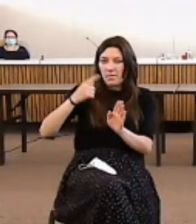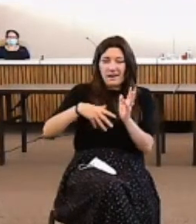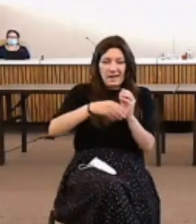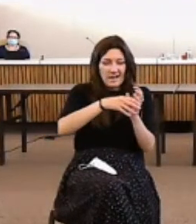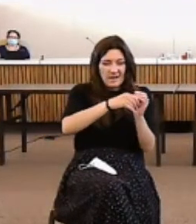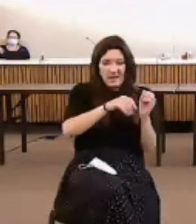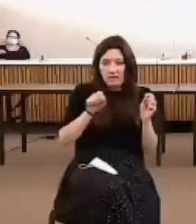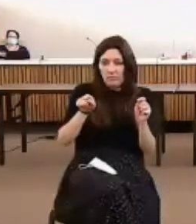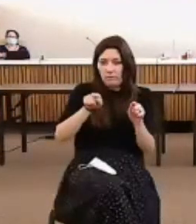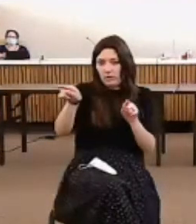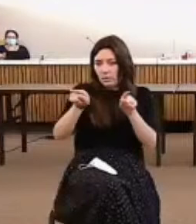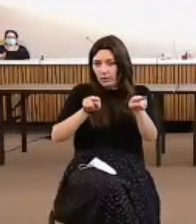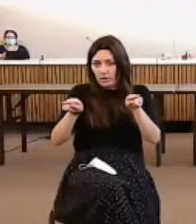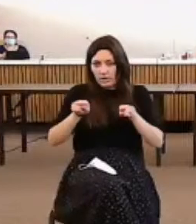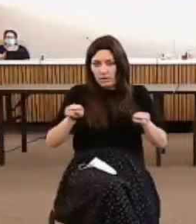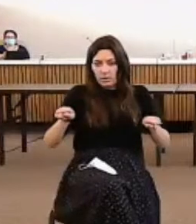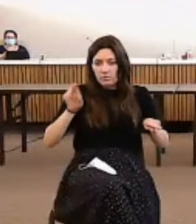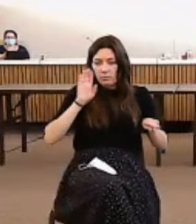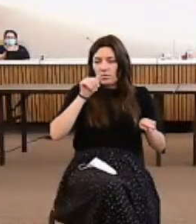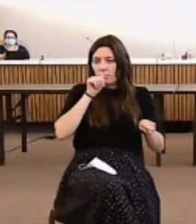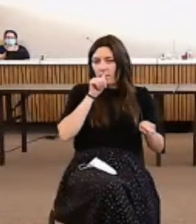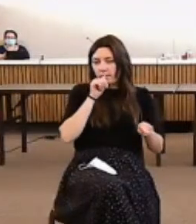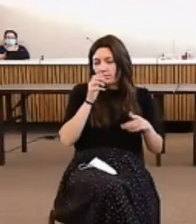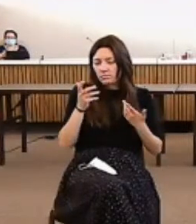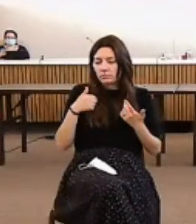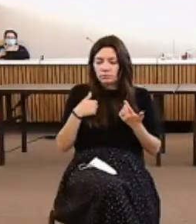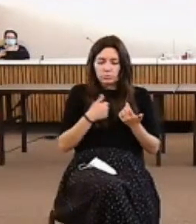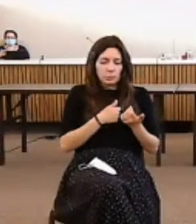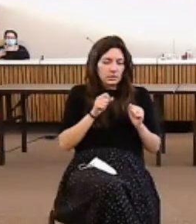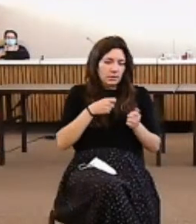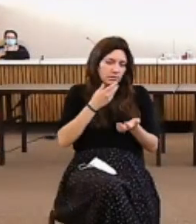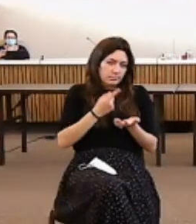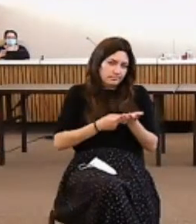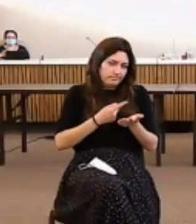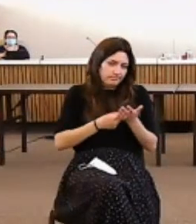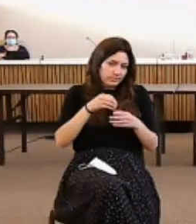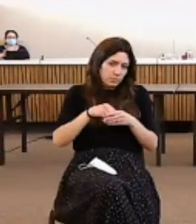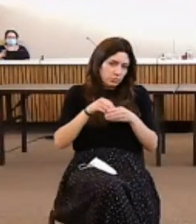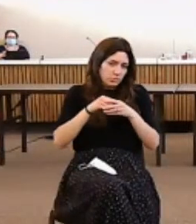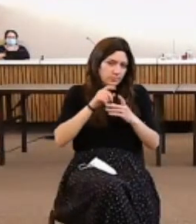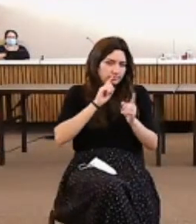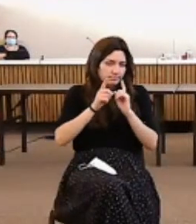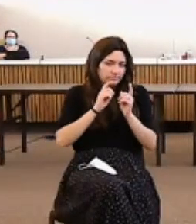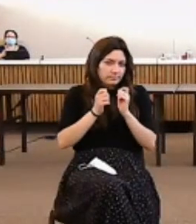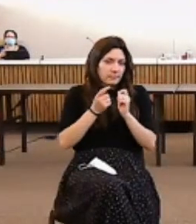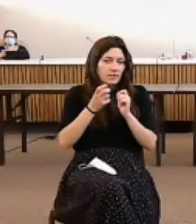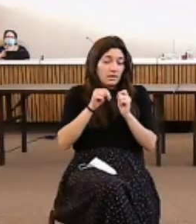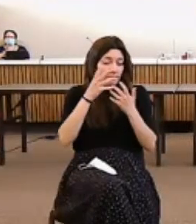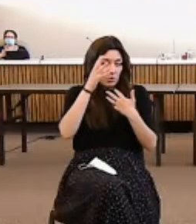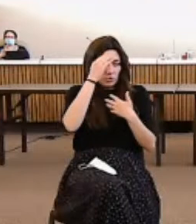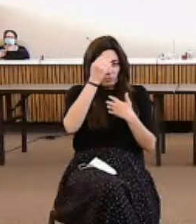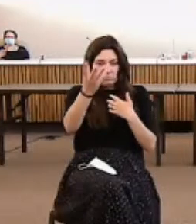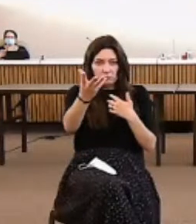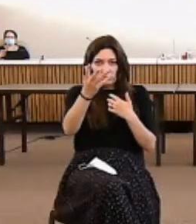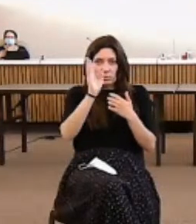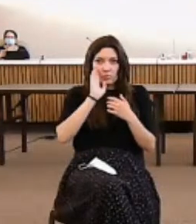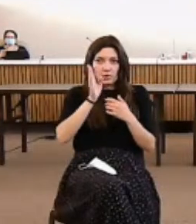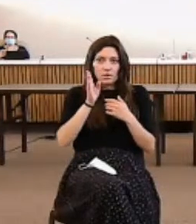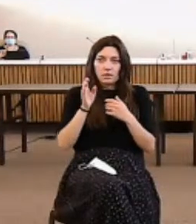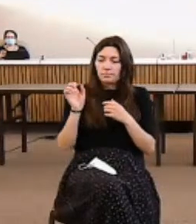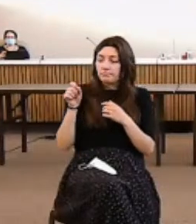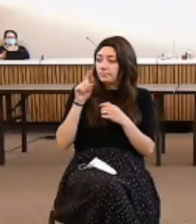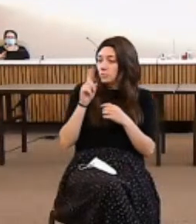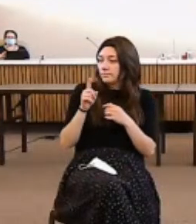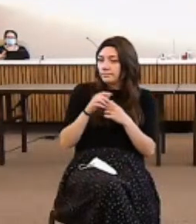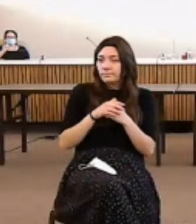have an internal discussion, and then we'll reach out to you to see if there's any way to make that work. Because I do think that, whether it gets hooked up